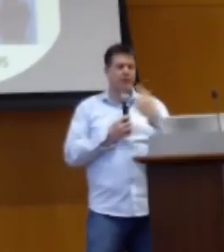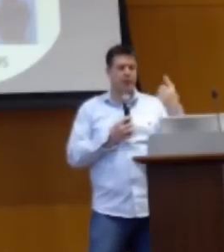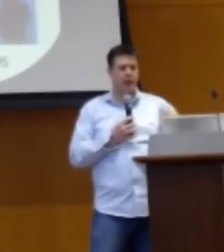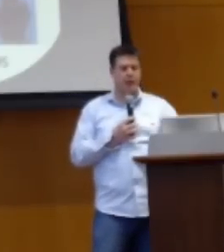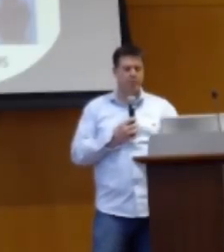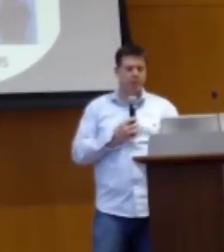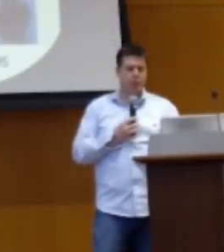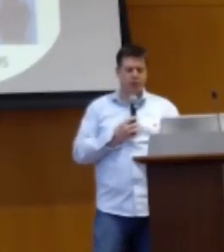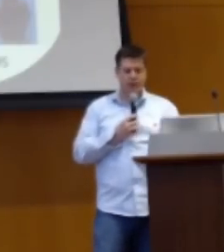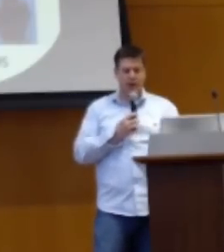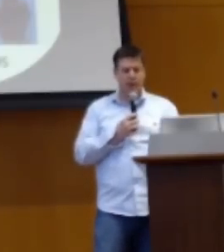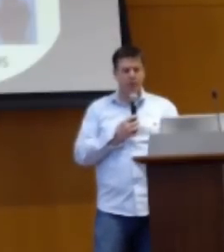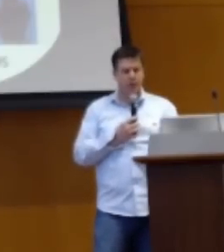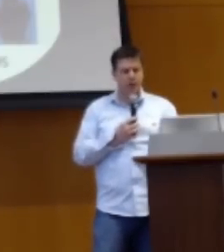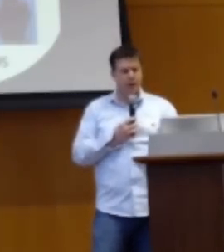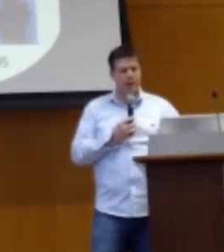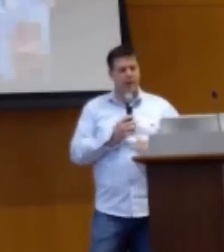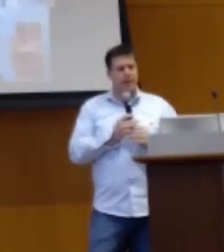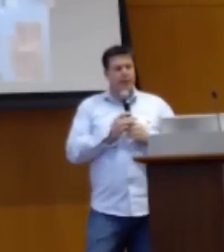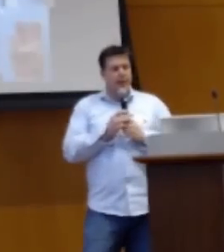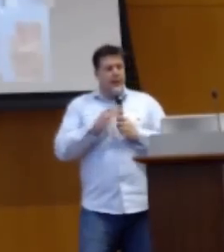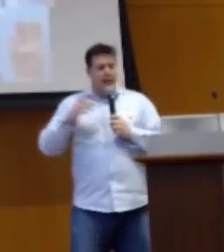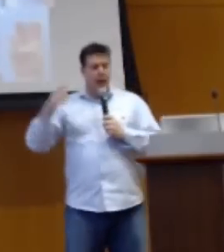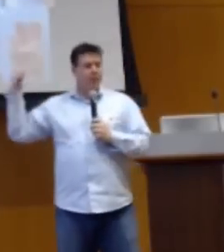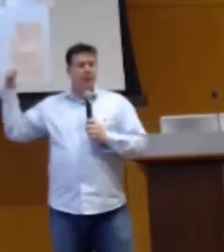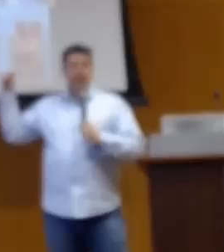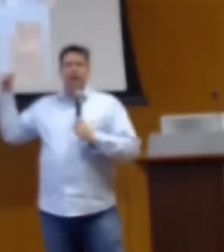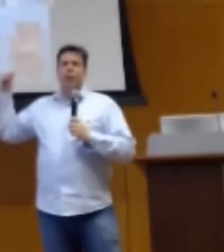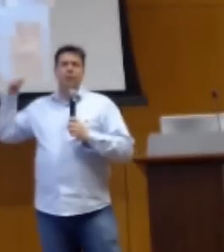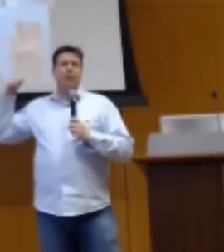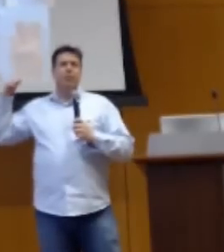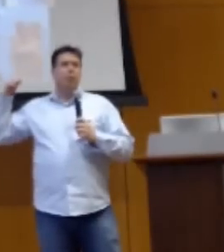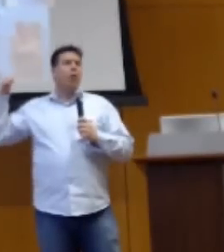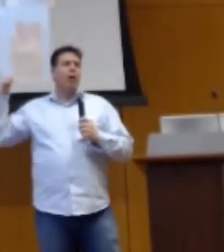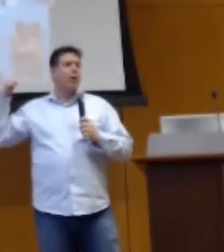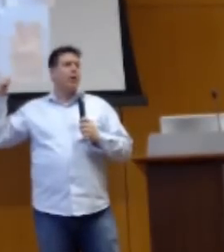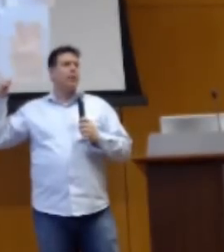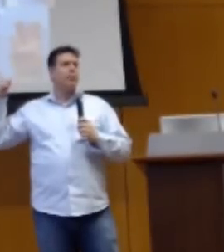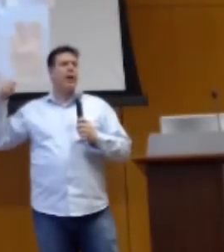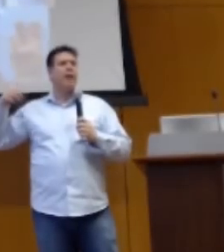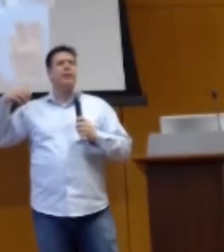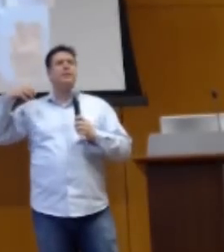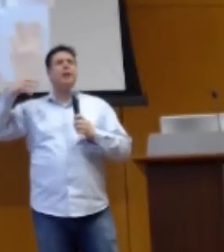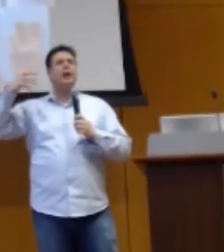professor of college, retired a couple of years ago. Now, I've been finding quite a bit more. And it's not